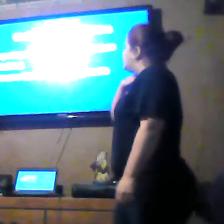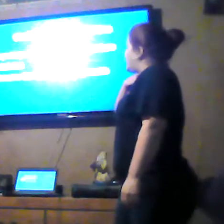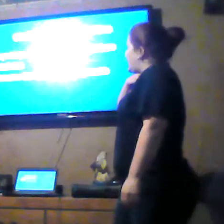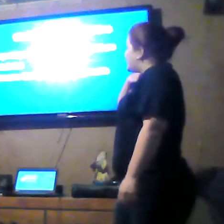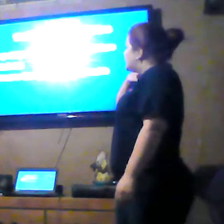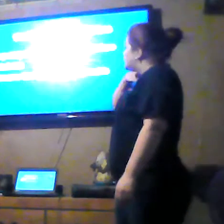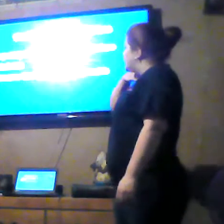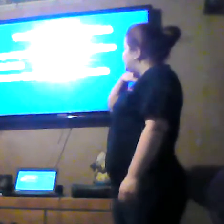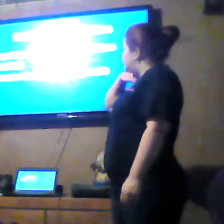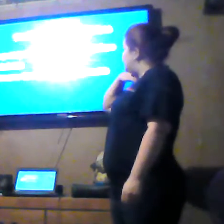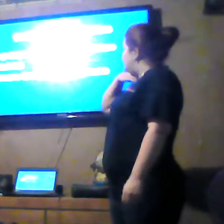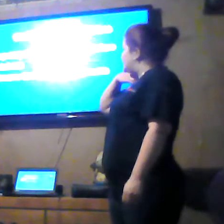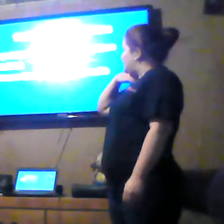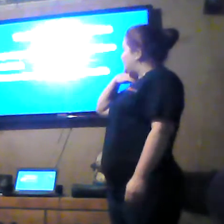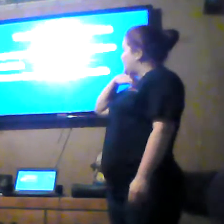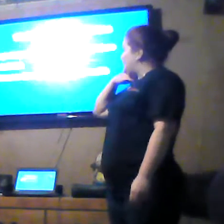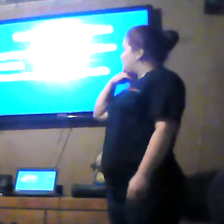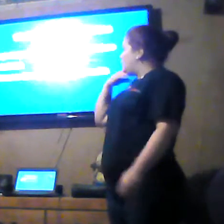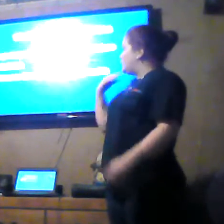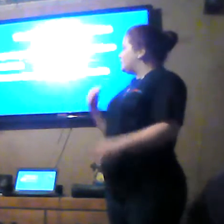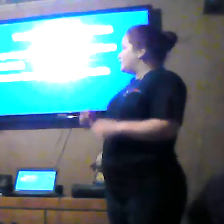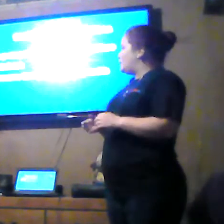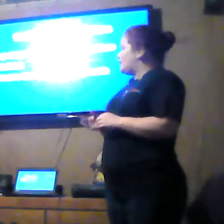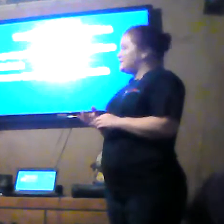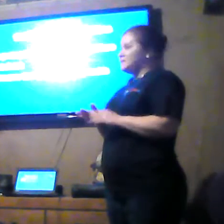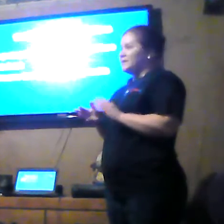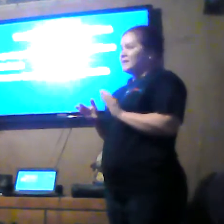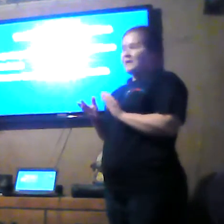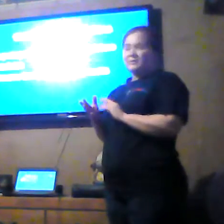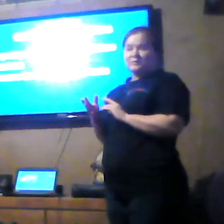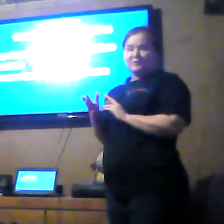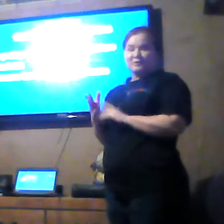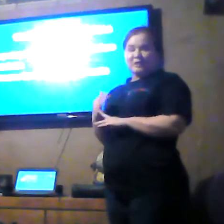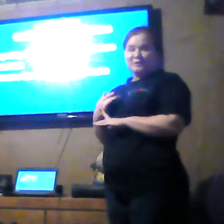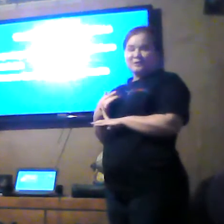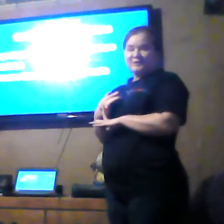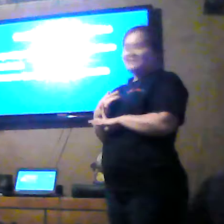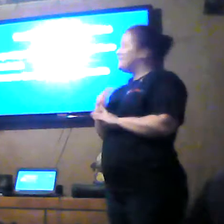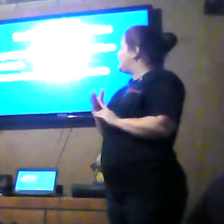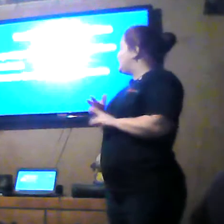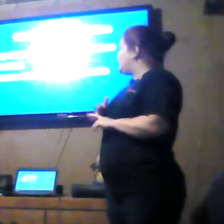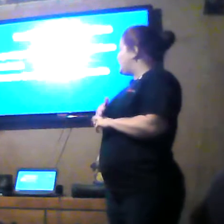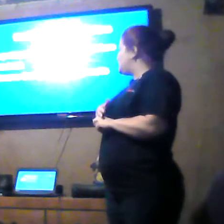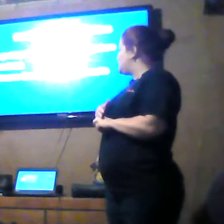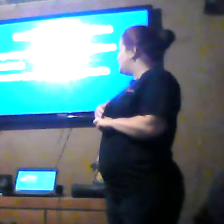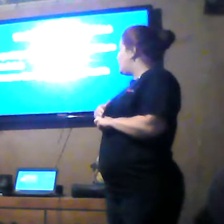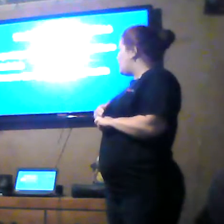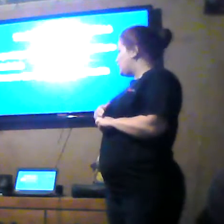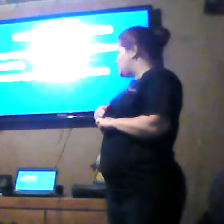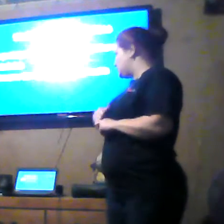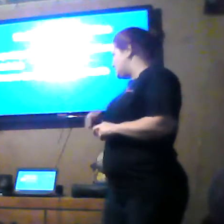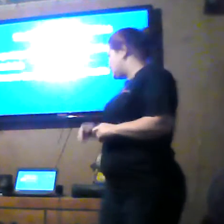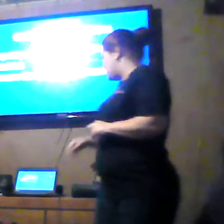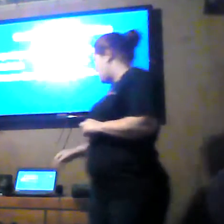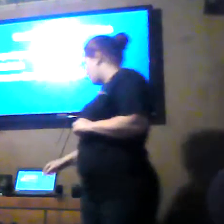Okay. Transmission of Brucella can happen in one of three ways. It can happen through ingestion, inhalation, or entrance through open